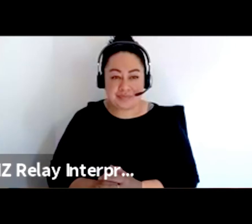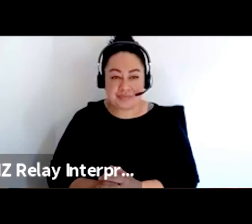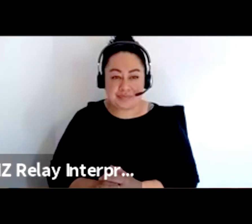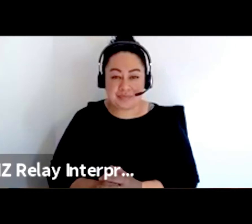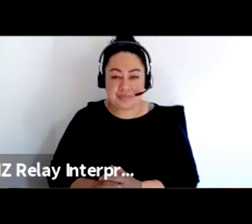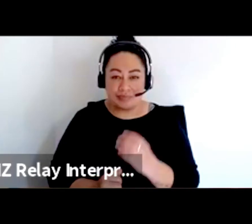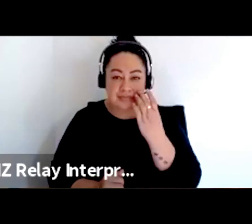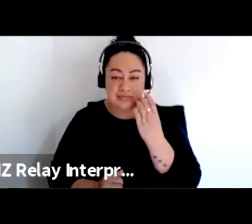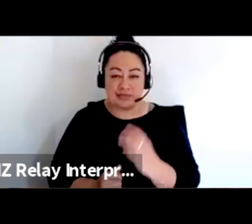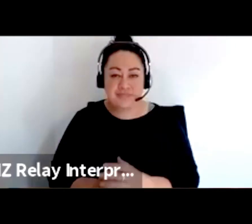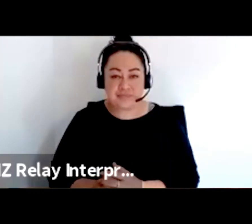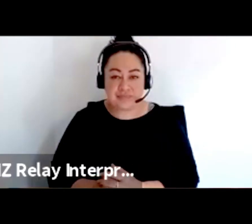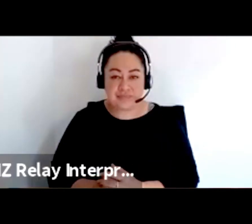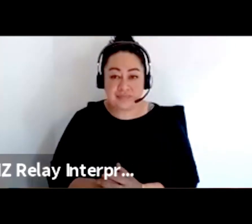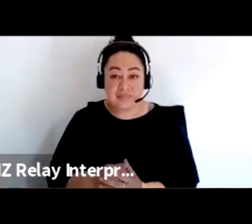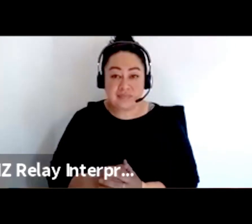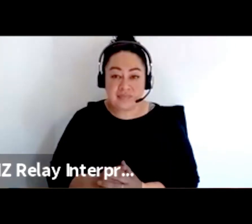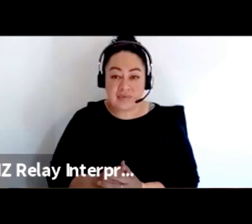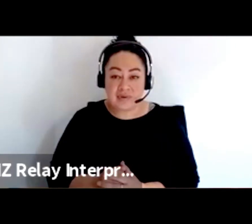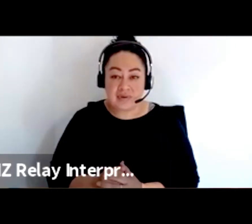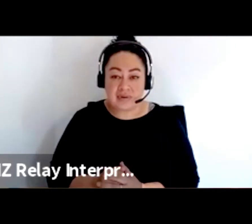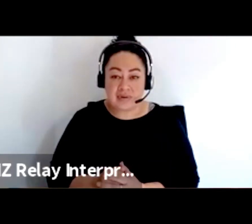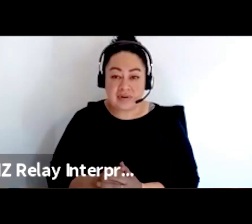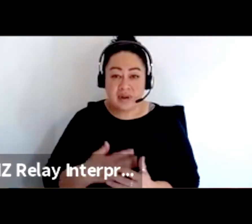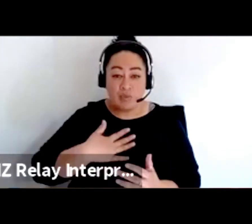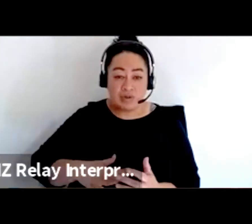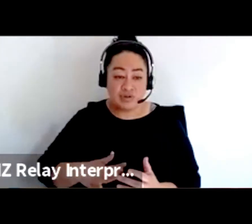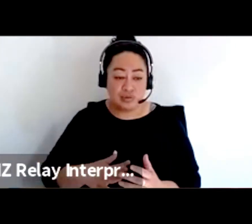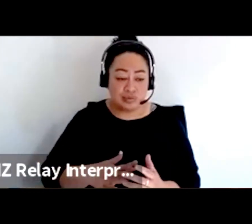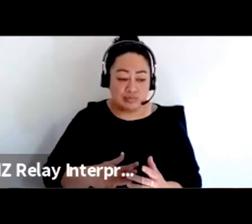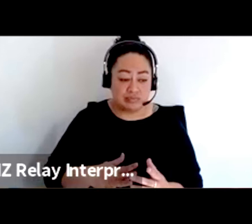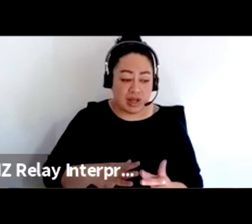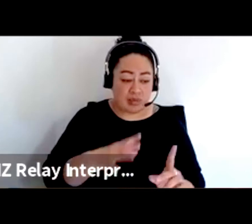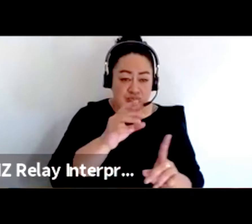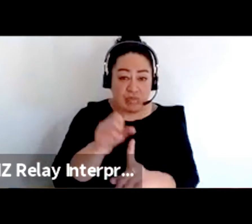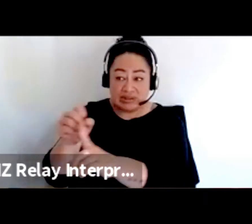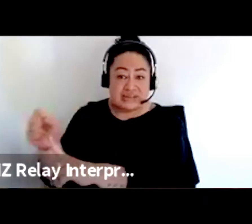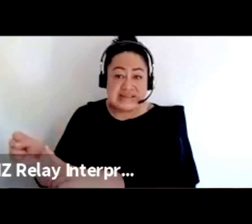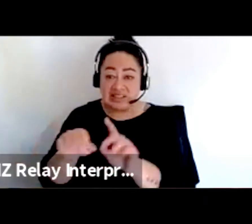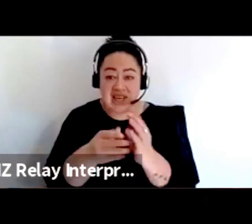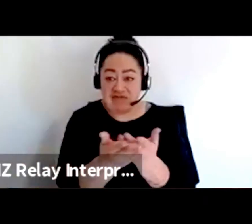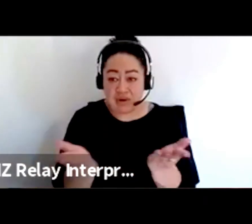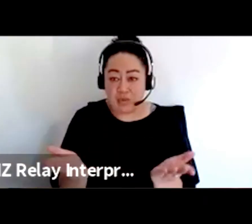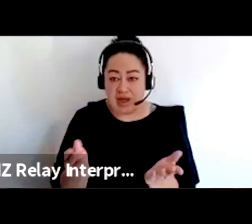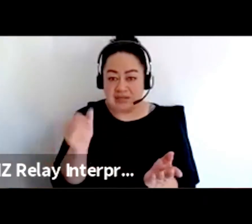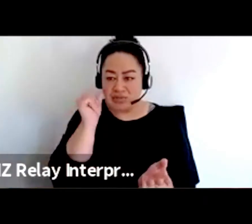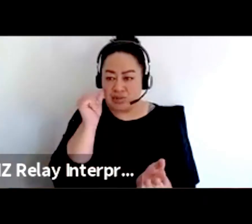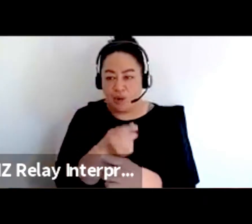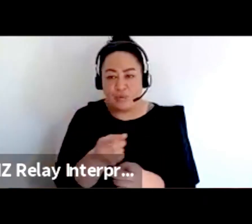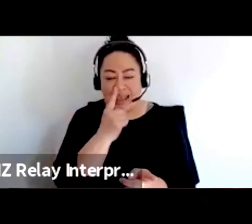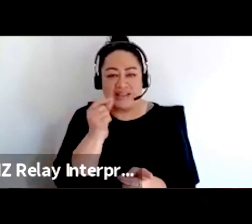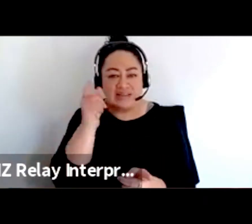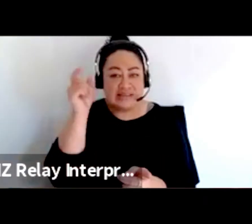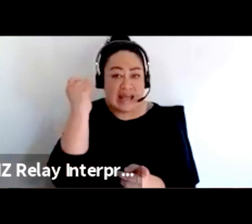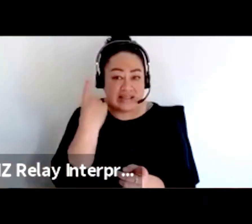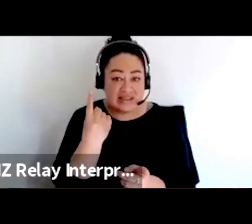if our ability to reach everybody was the same, and I think this is something that you guys can understand, is that